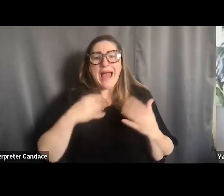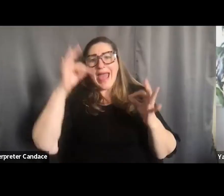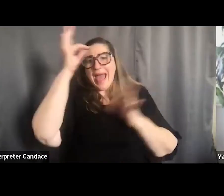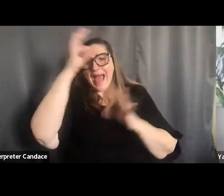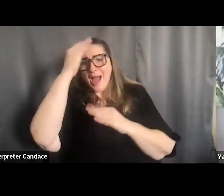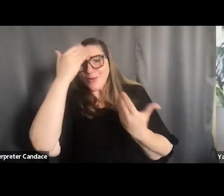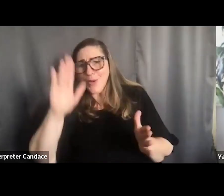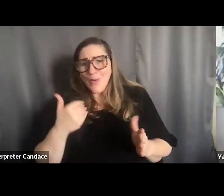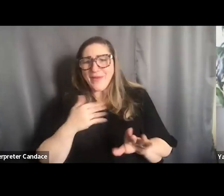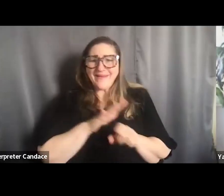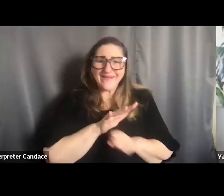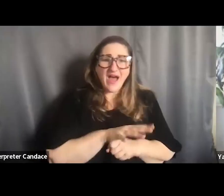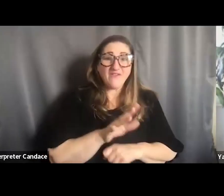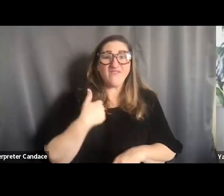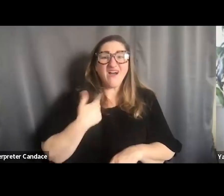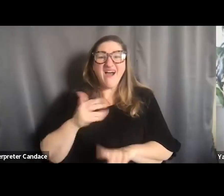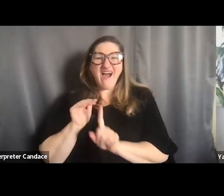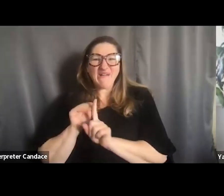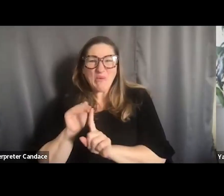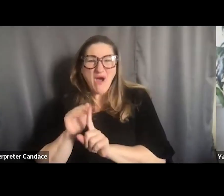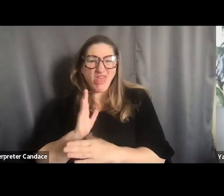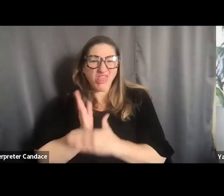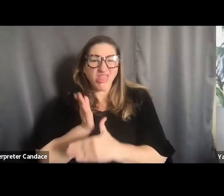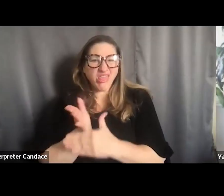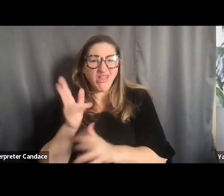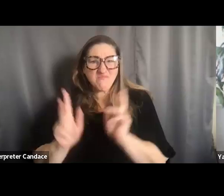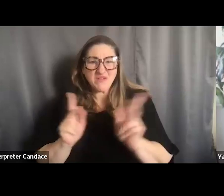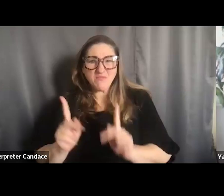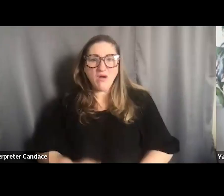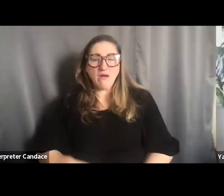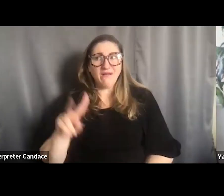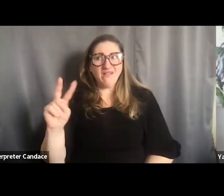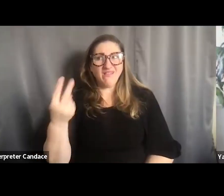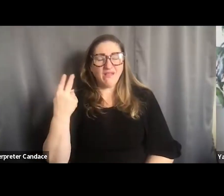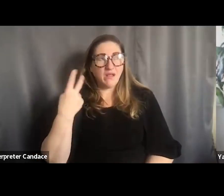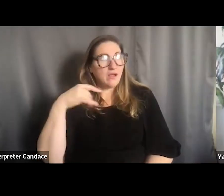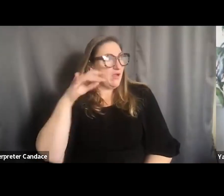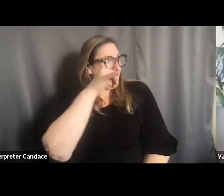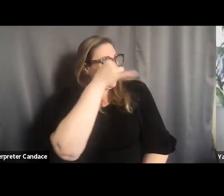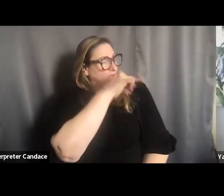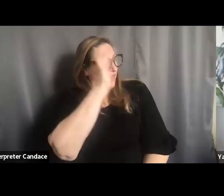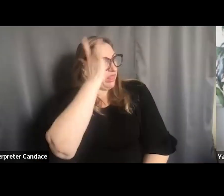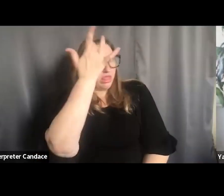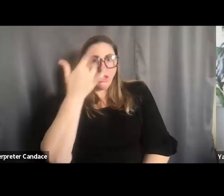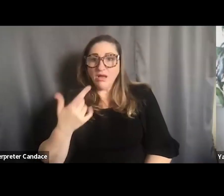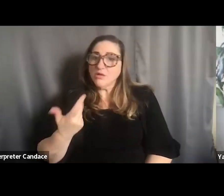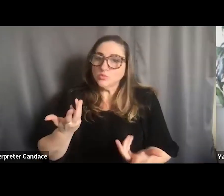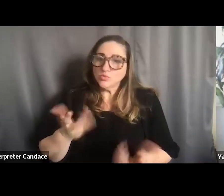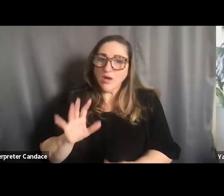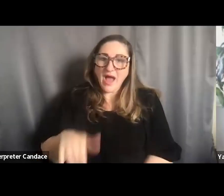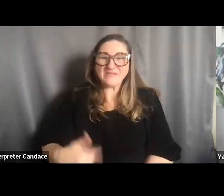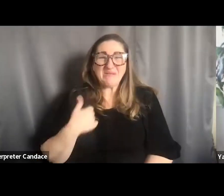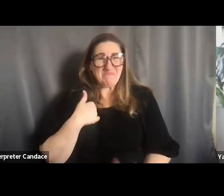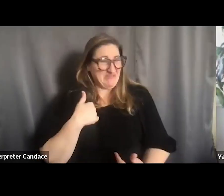bother people. They will think I'm foolish. I'm blowing things out of proportion, and I'm not the right person, and